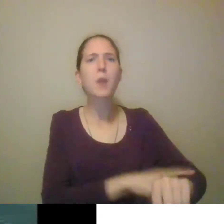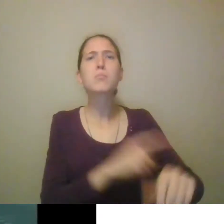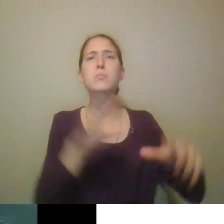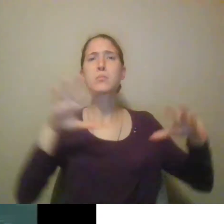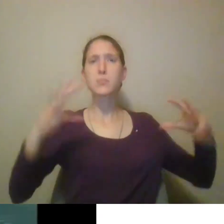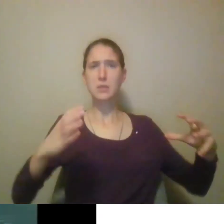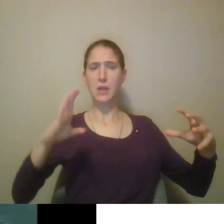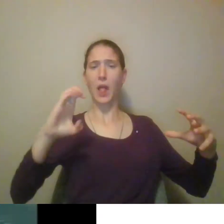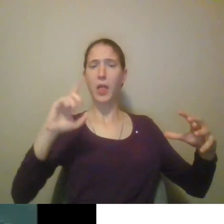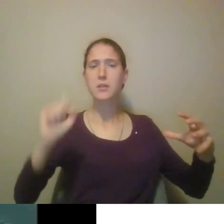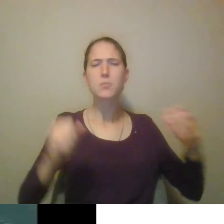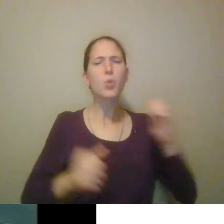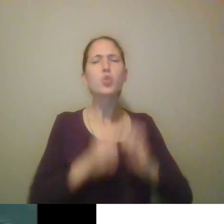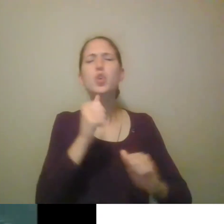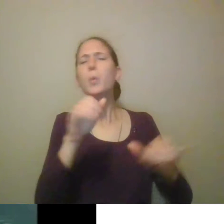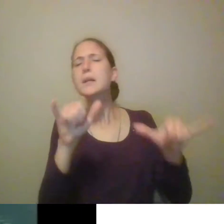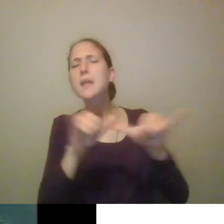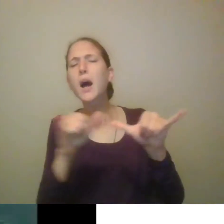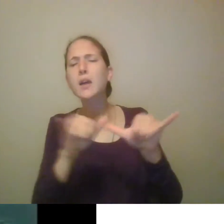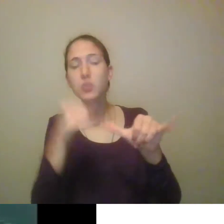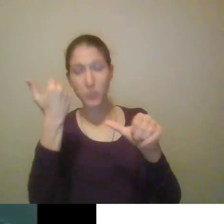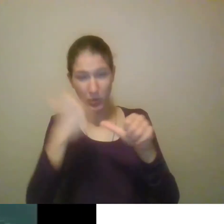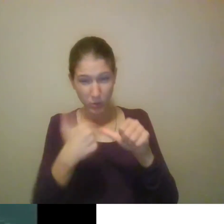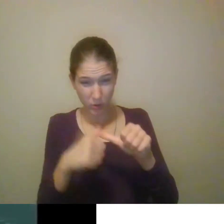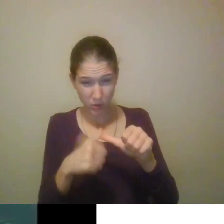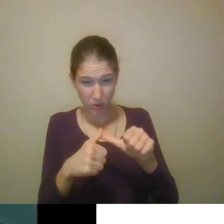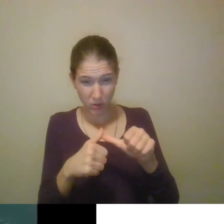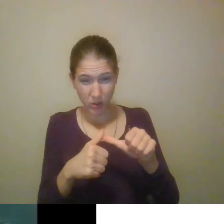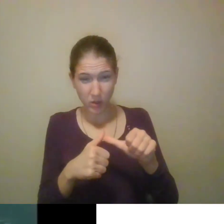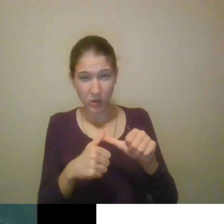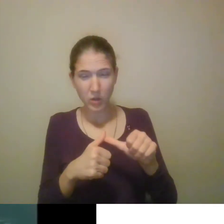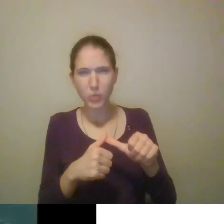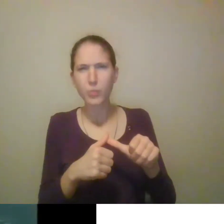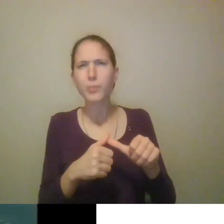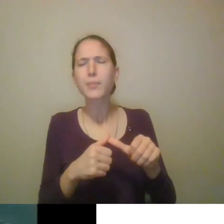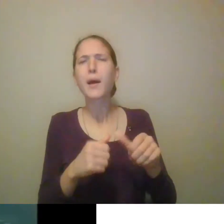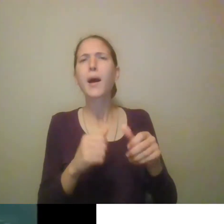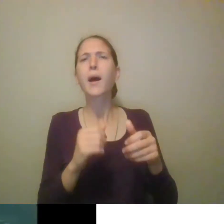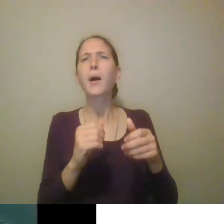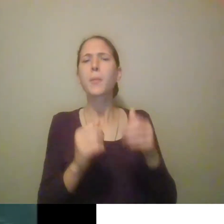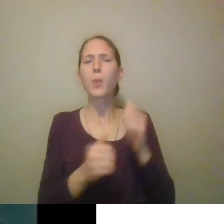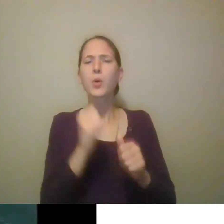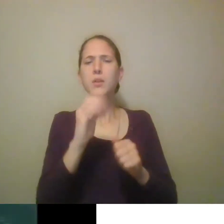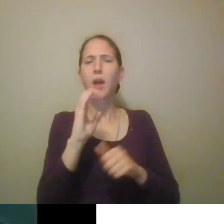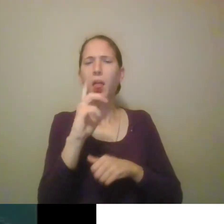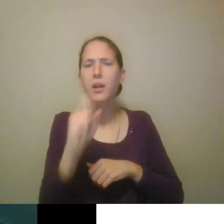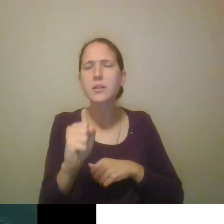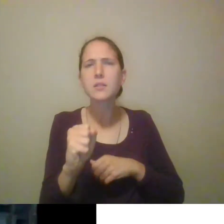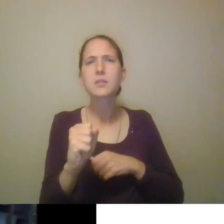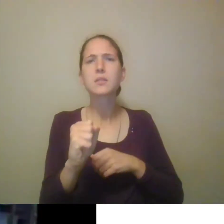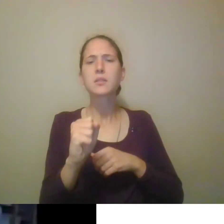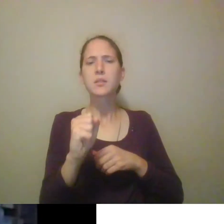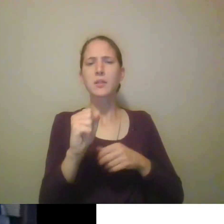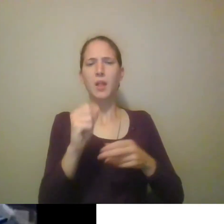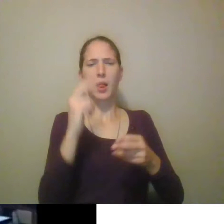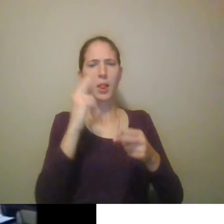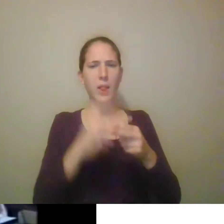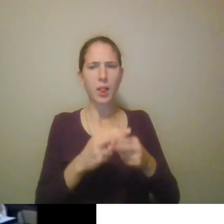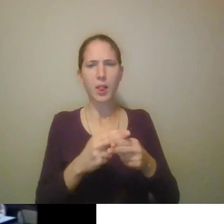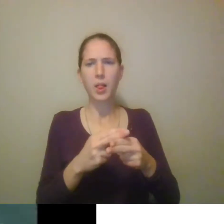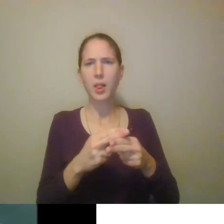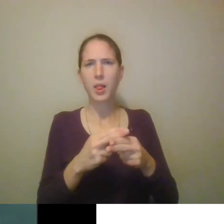size? If you needed to come up with a term to describe the size of most cells, what would it be? Carrie?